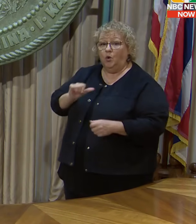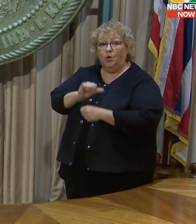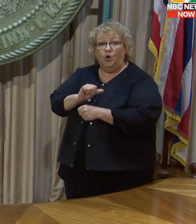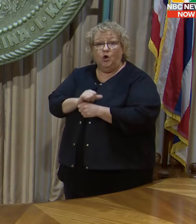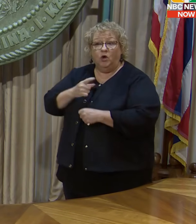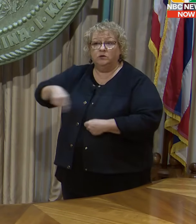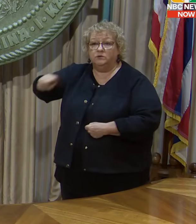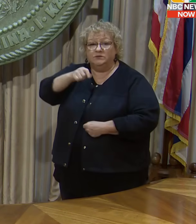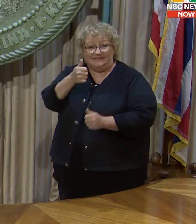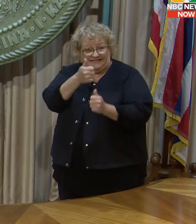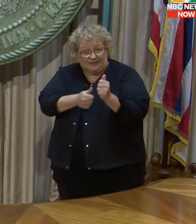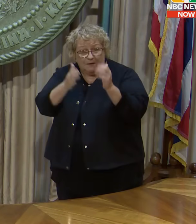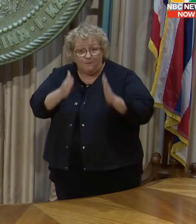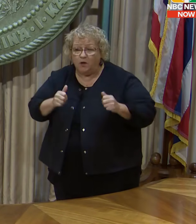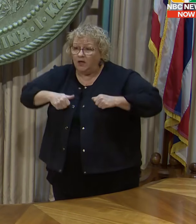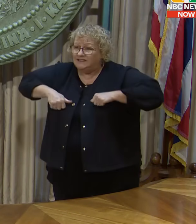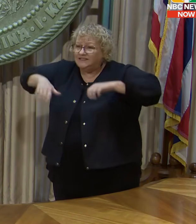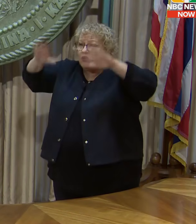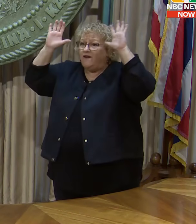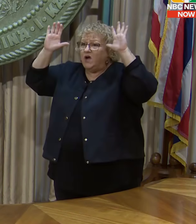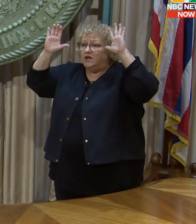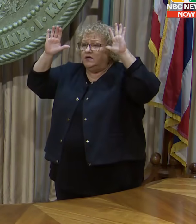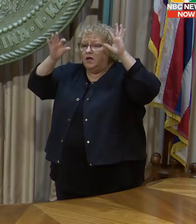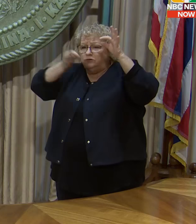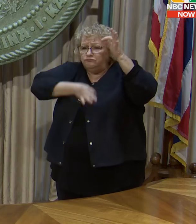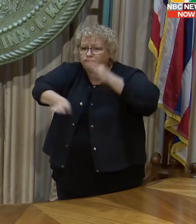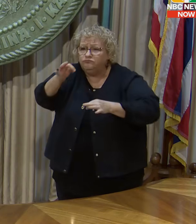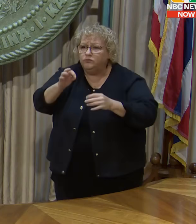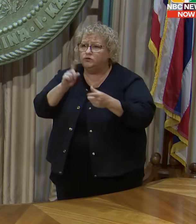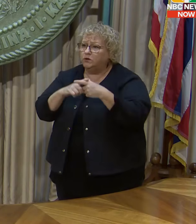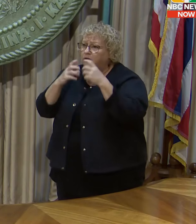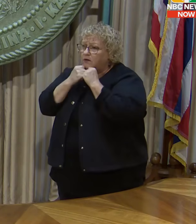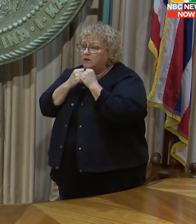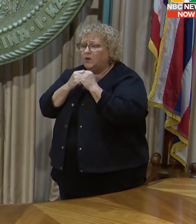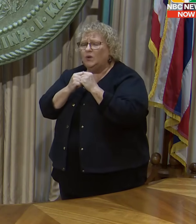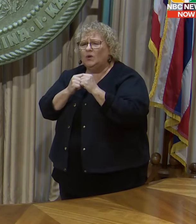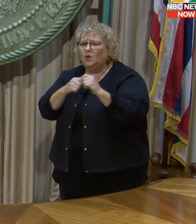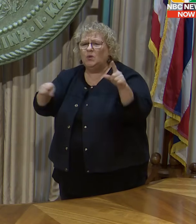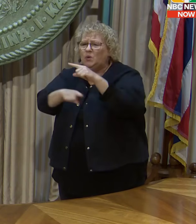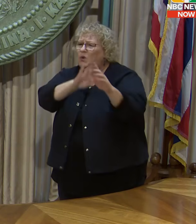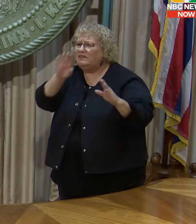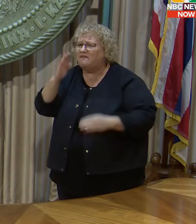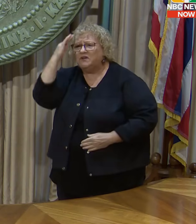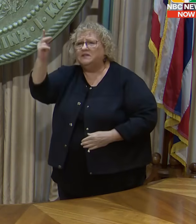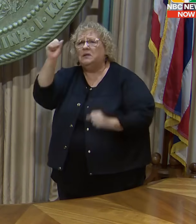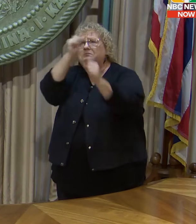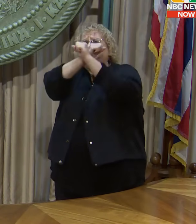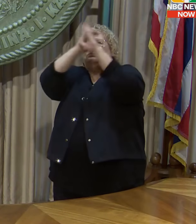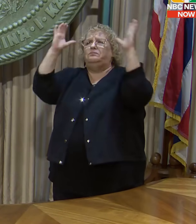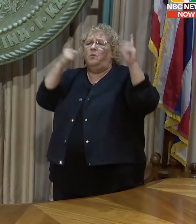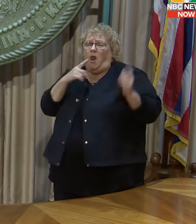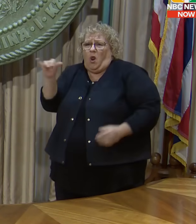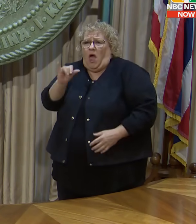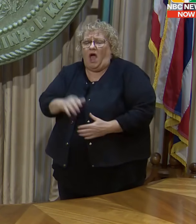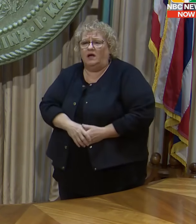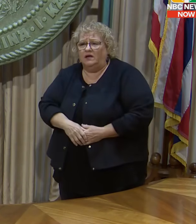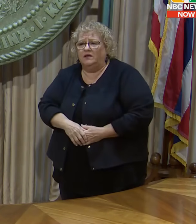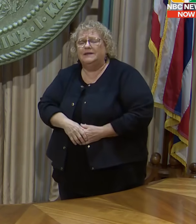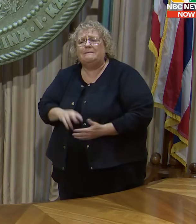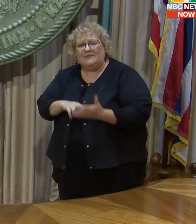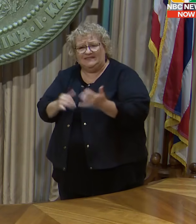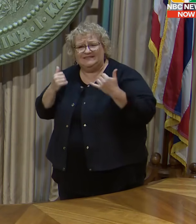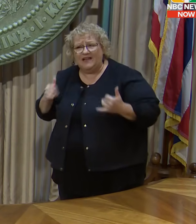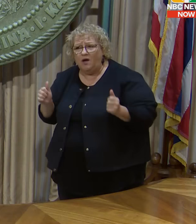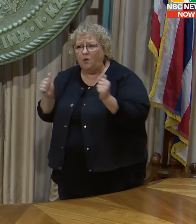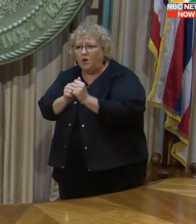average person is pretty nearly unimaginable just a couple of months ago. And so our obligation is to work together, to